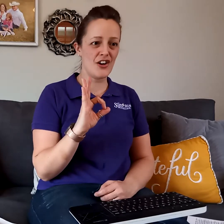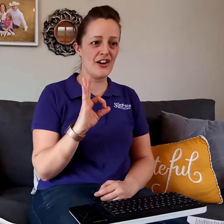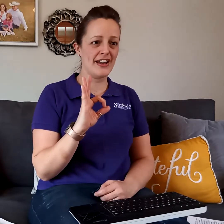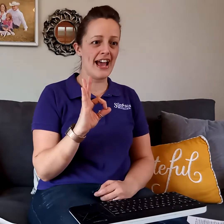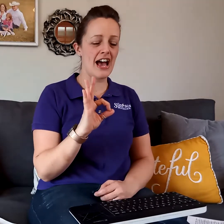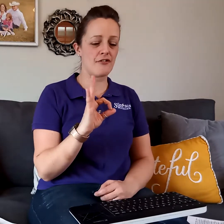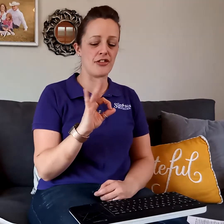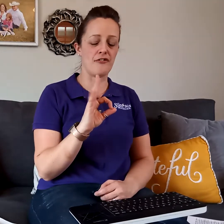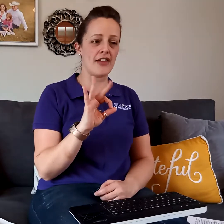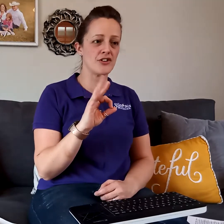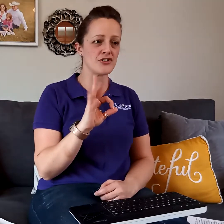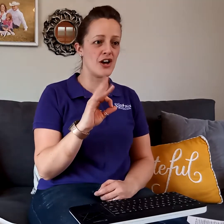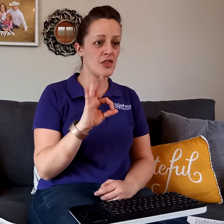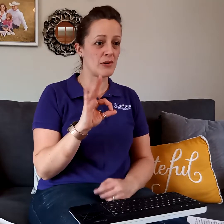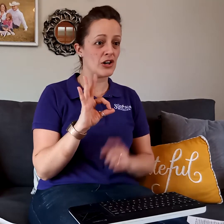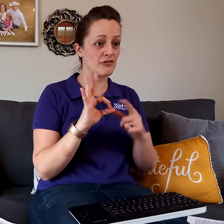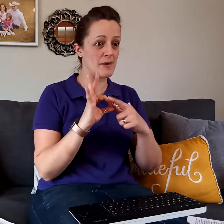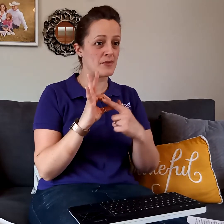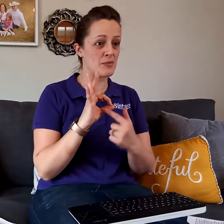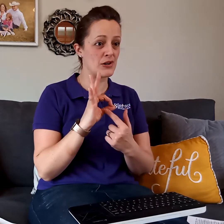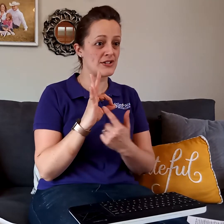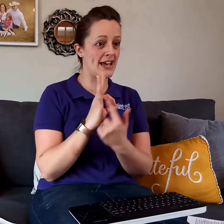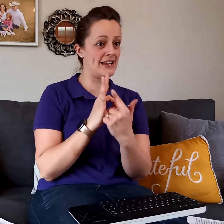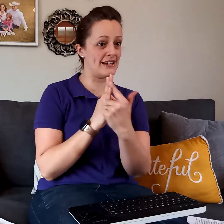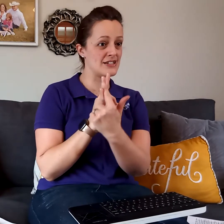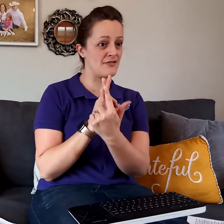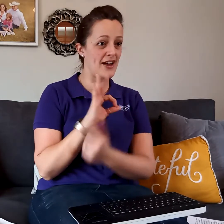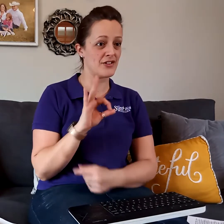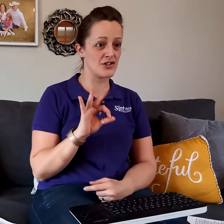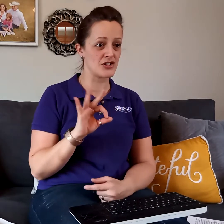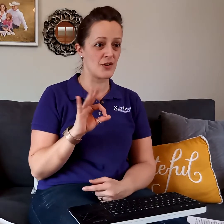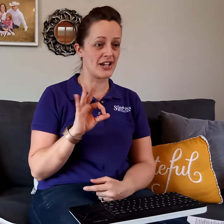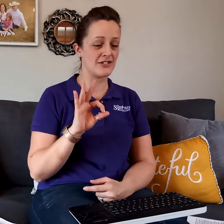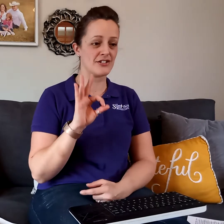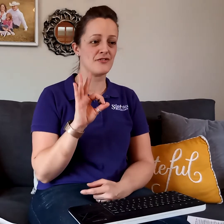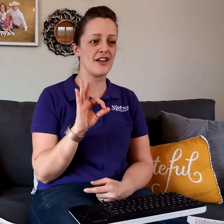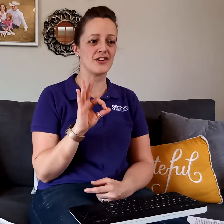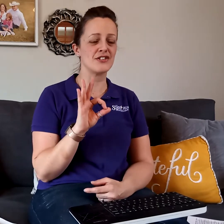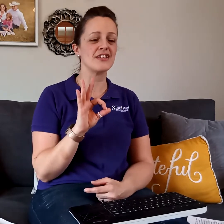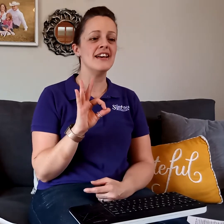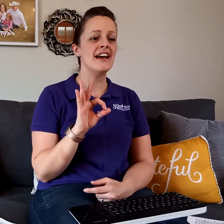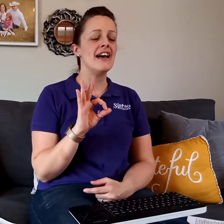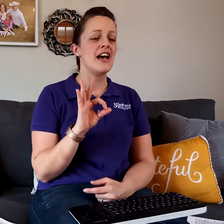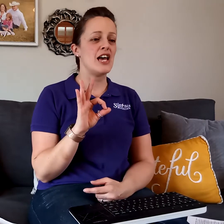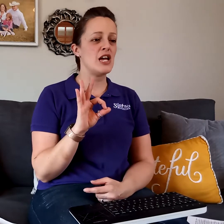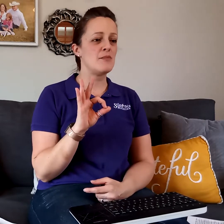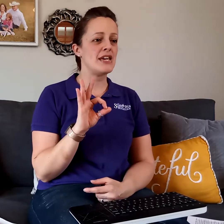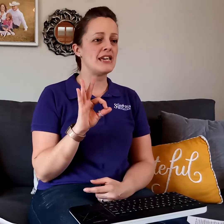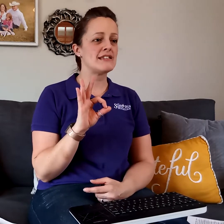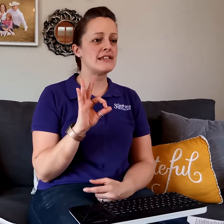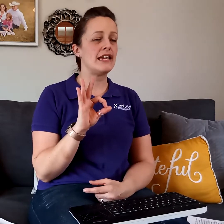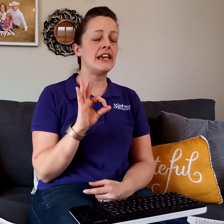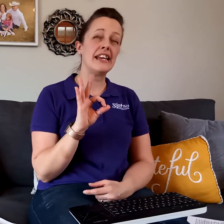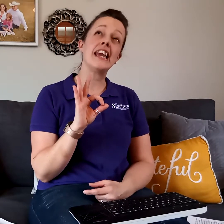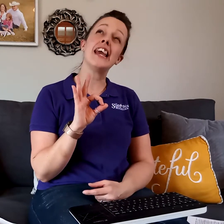Good. F. The feathers on the bird. Remember the bird's head and its feathers, showing us its feathers. A, B, C, D,